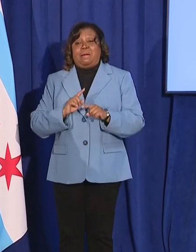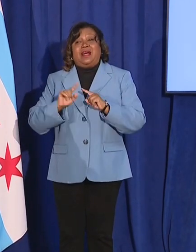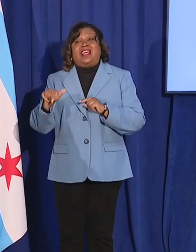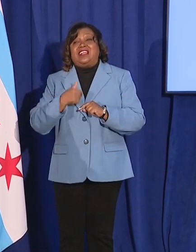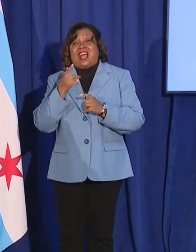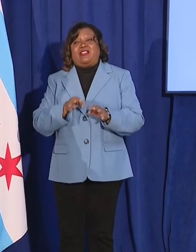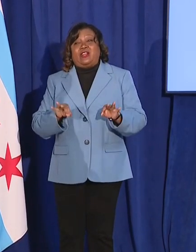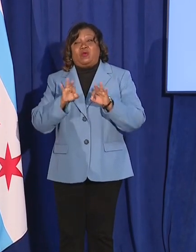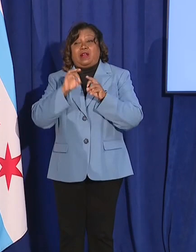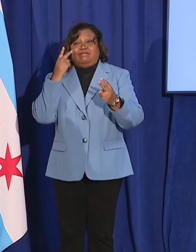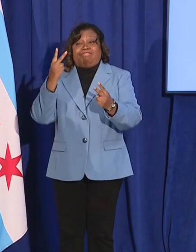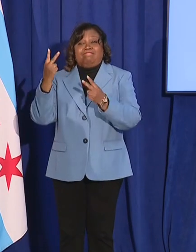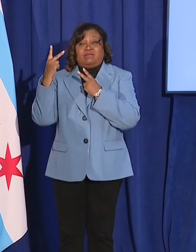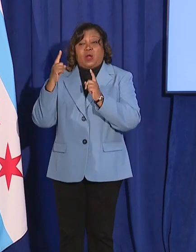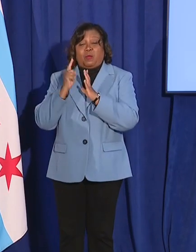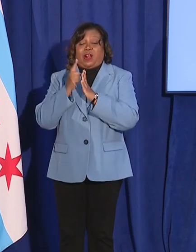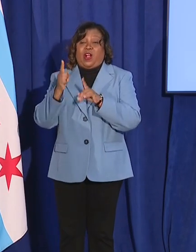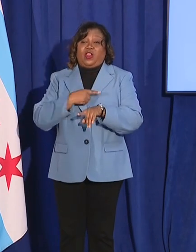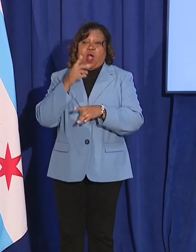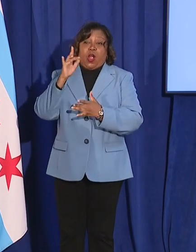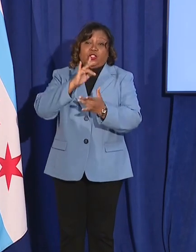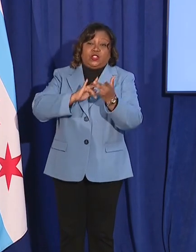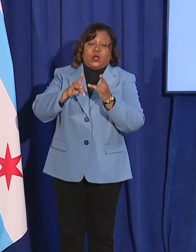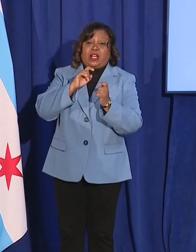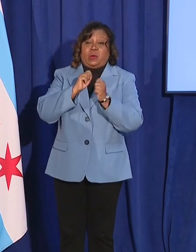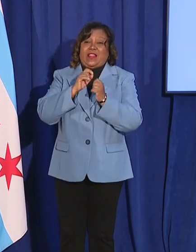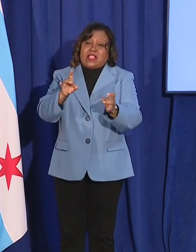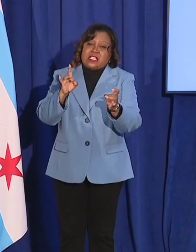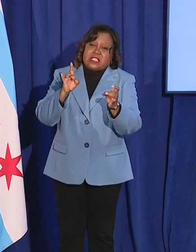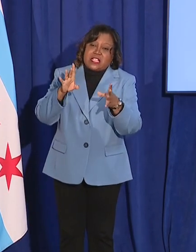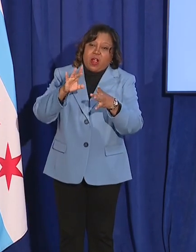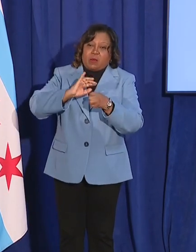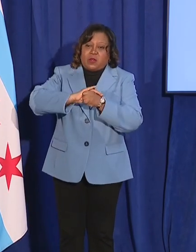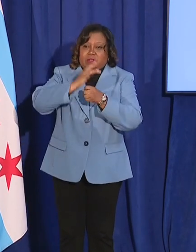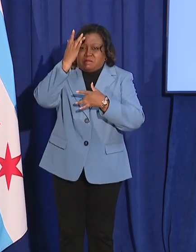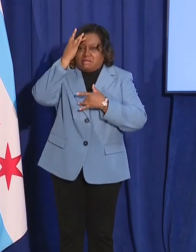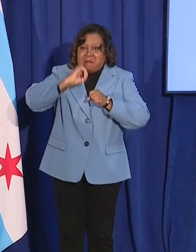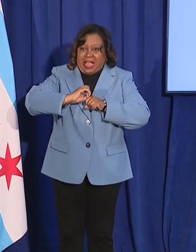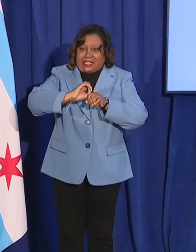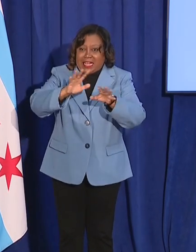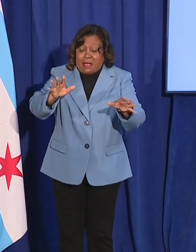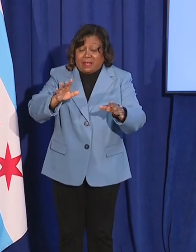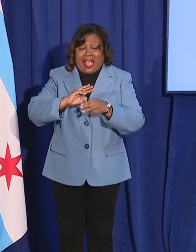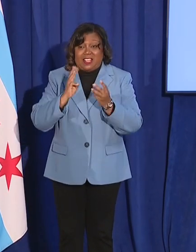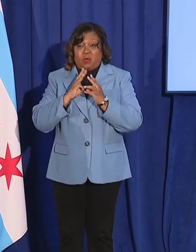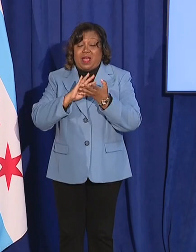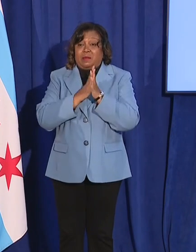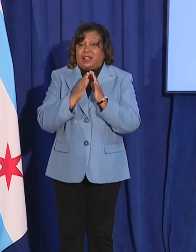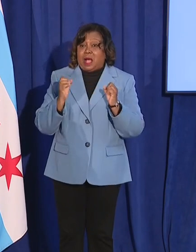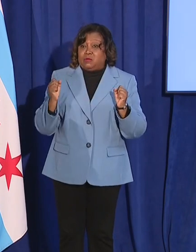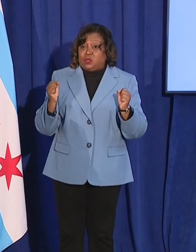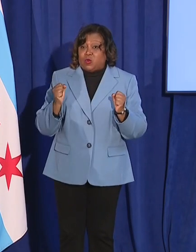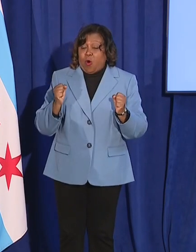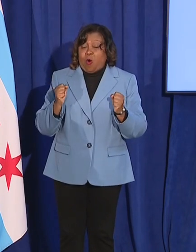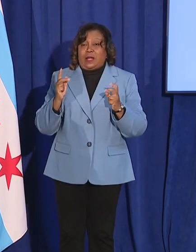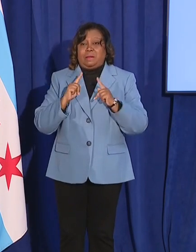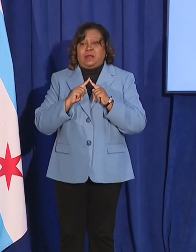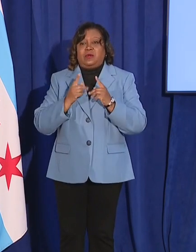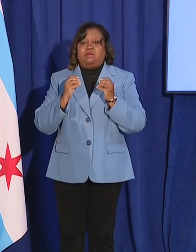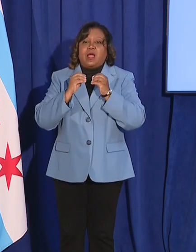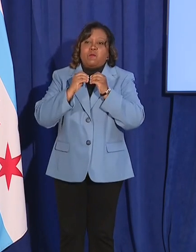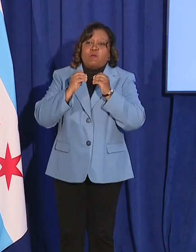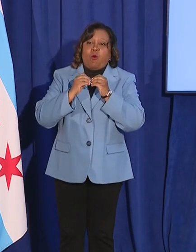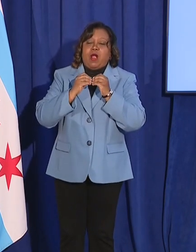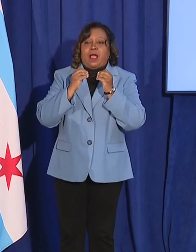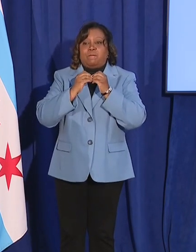another critical inflection point on our long journey with this terrible pandemic. And as the weather gets colder and people spend